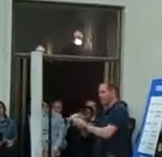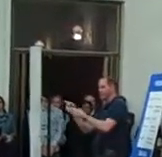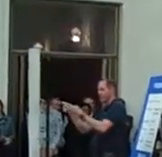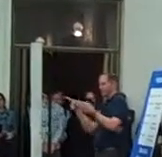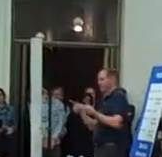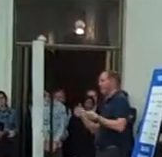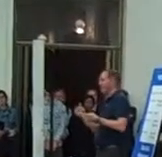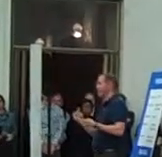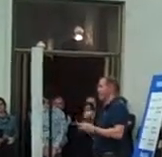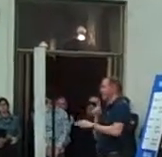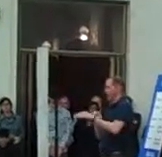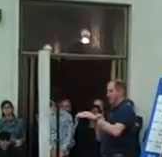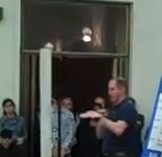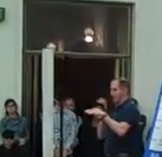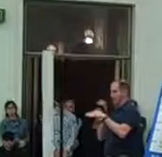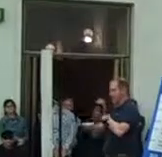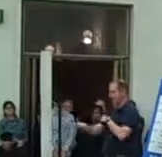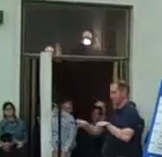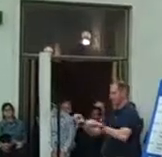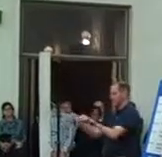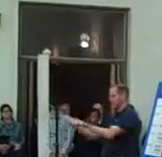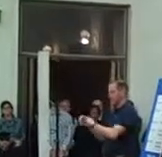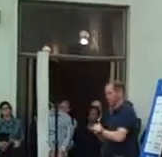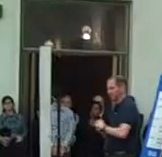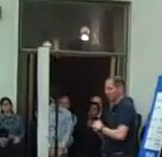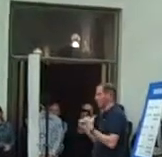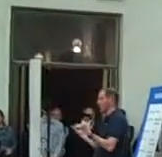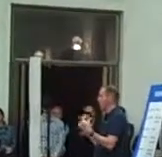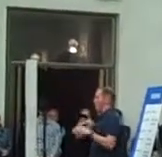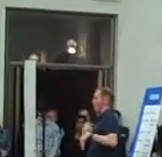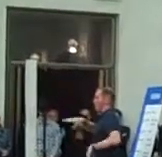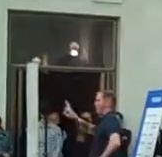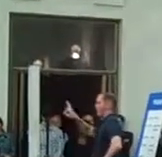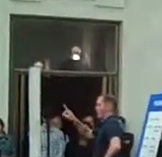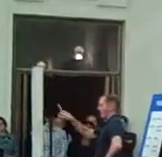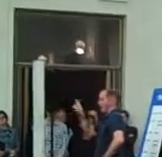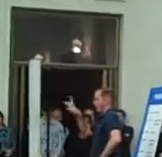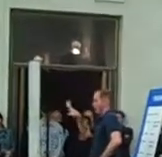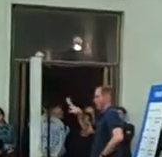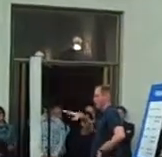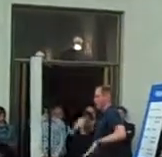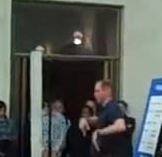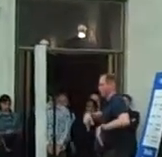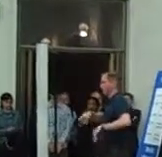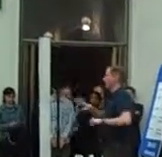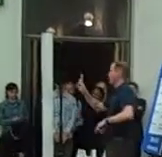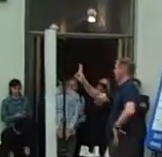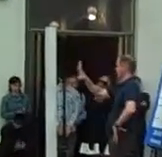say, we're not 100%, but 95% of all the polling places now are